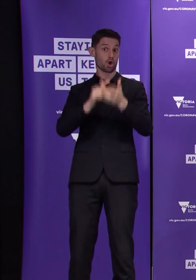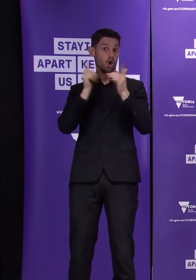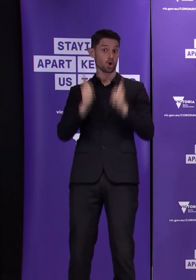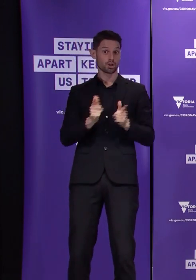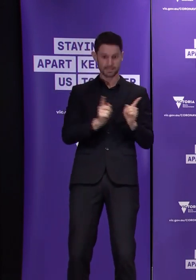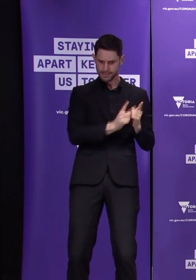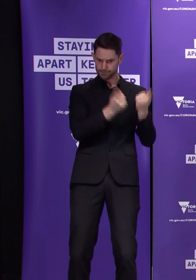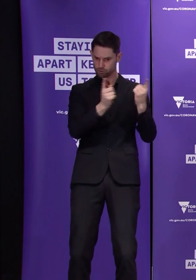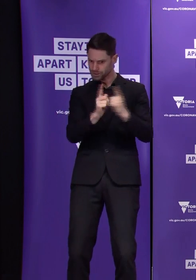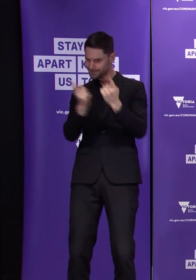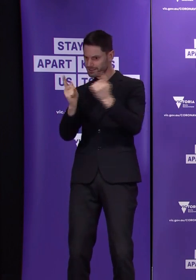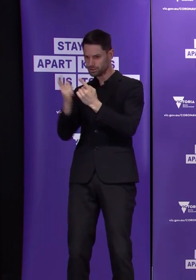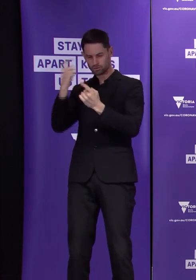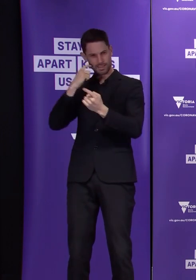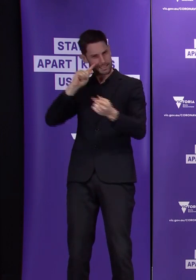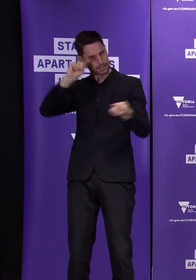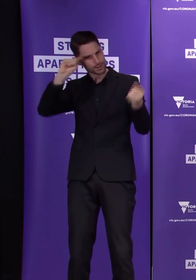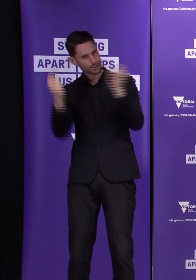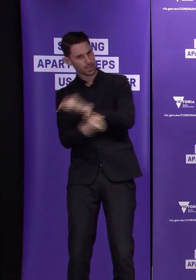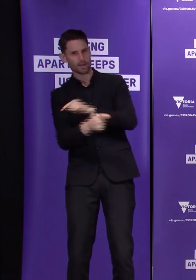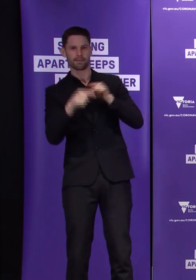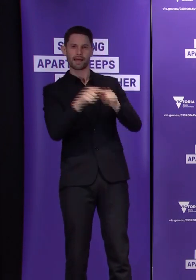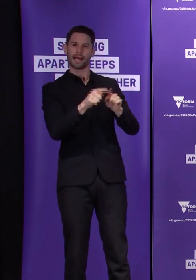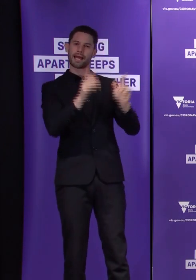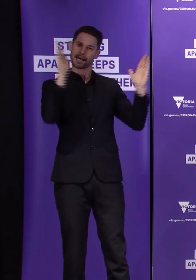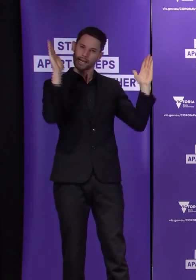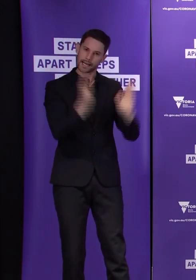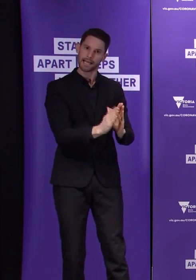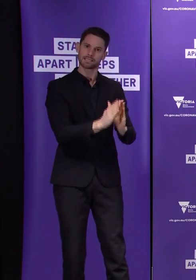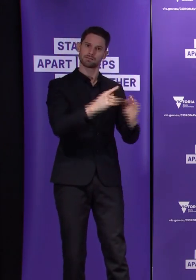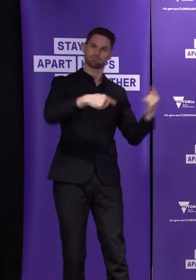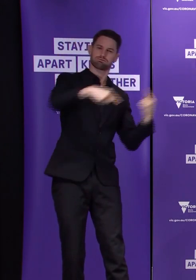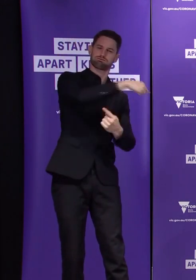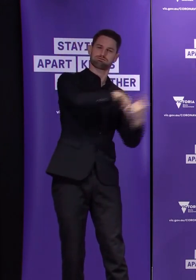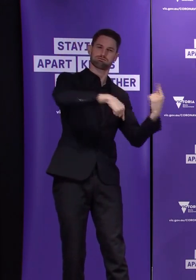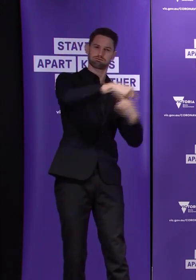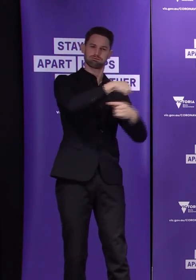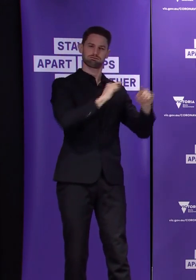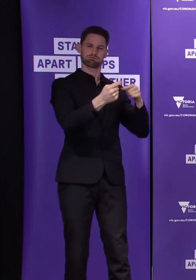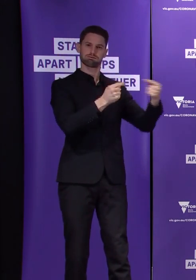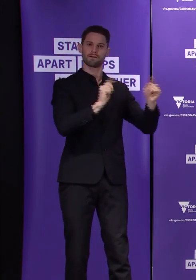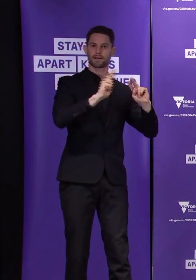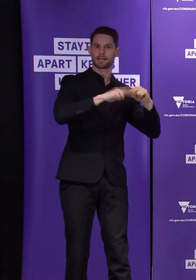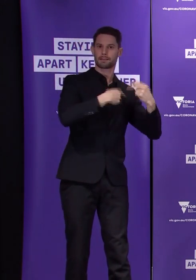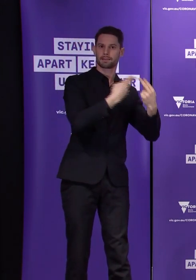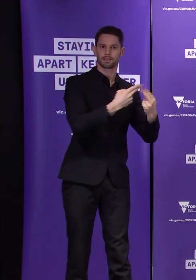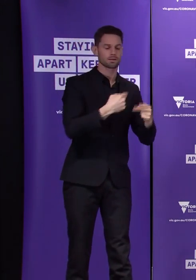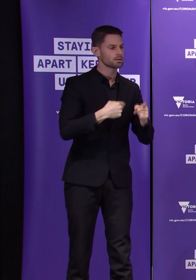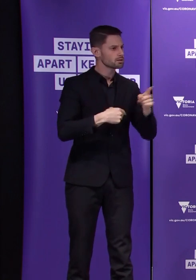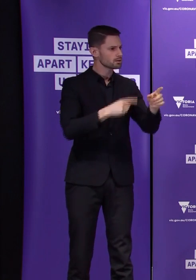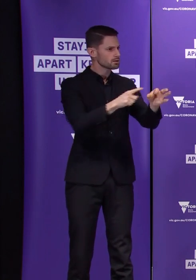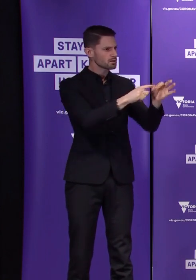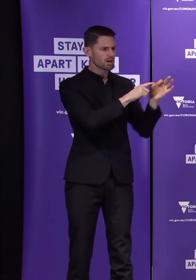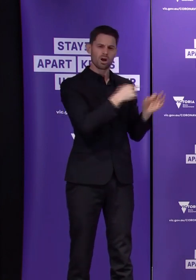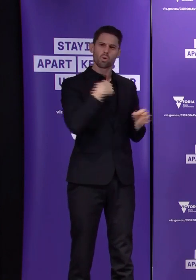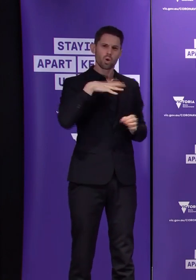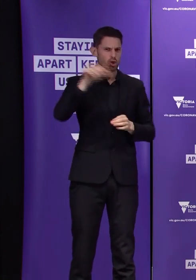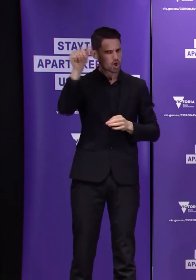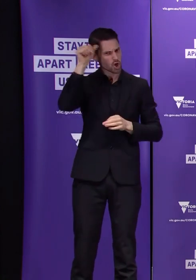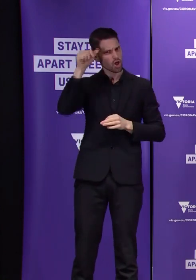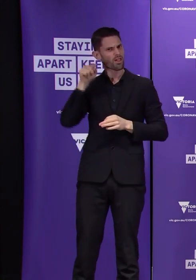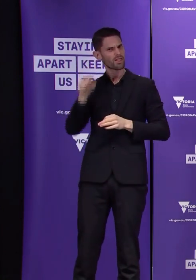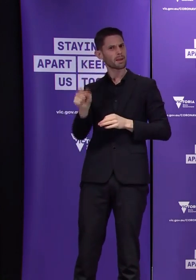about the experience of family violence during this pandemic so far. How are those perpetrators, the 1,500, I